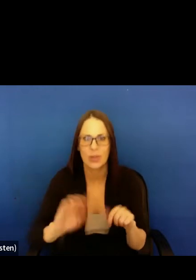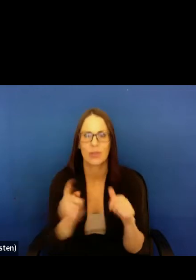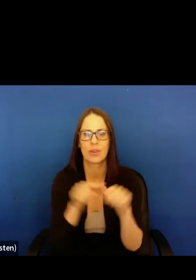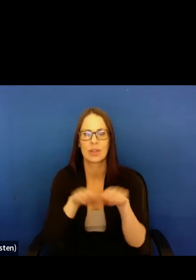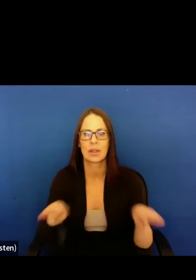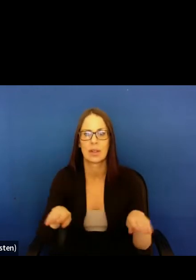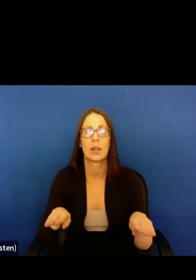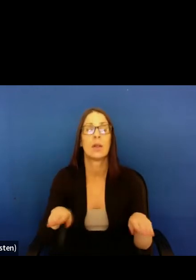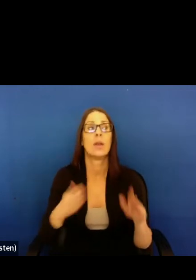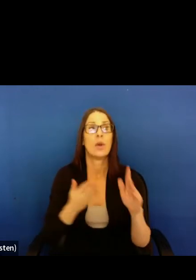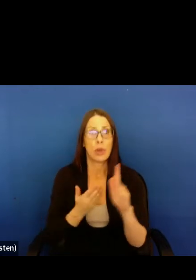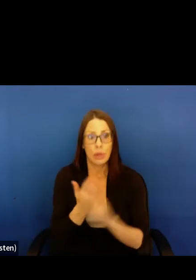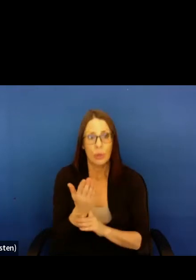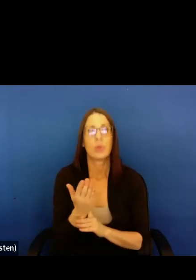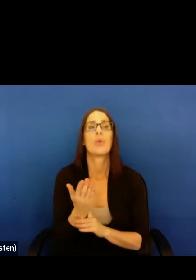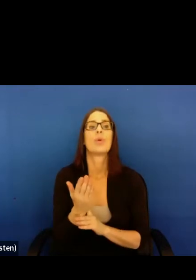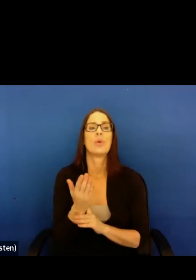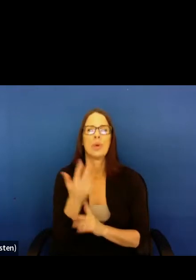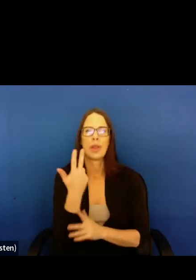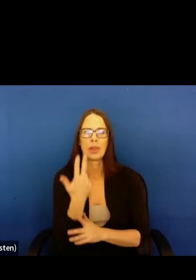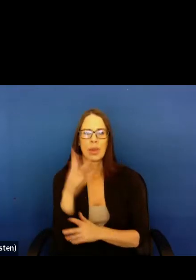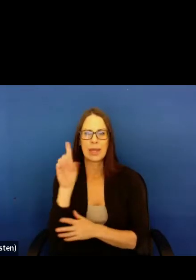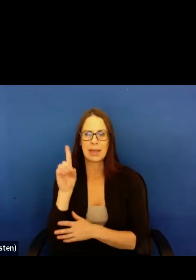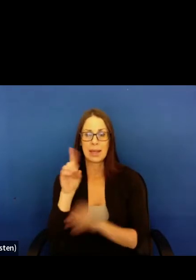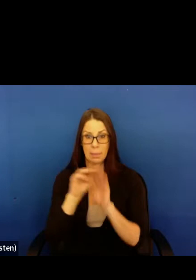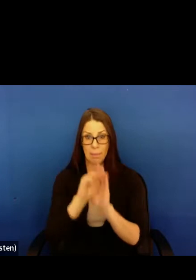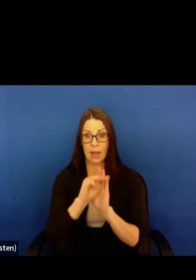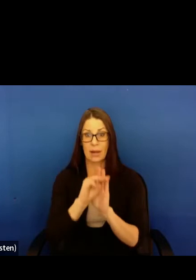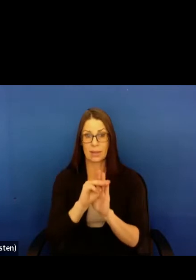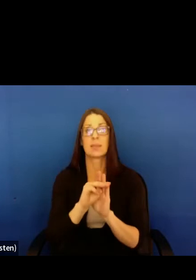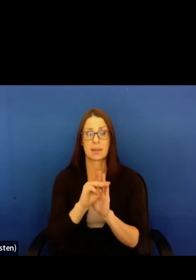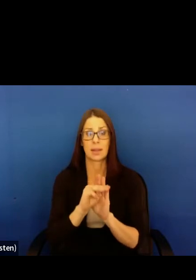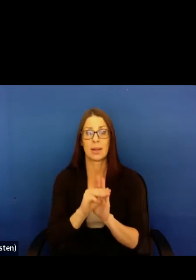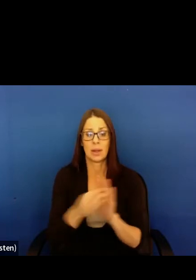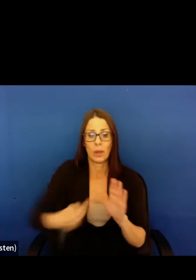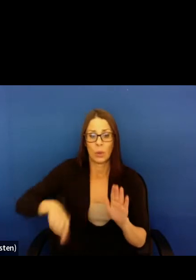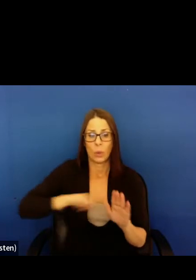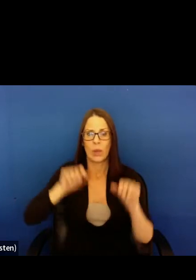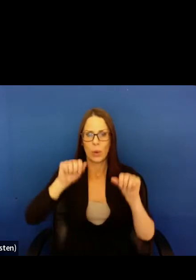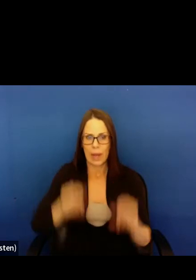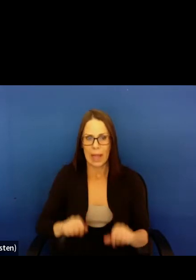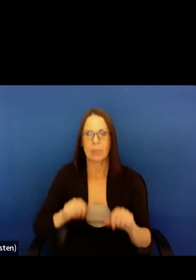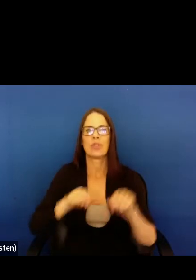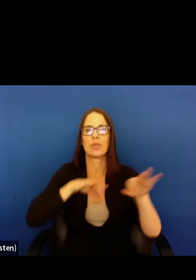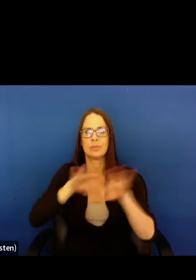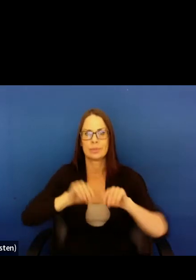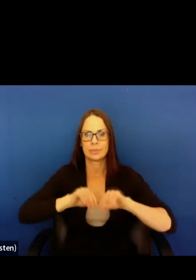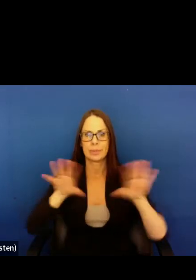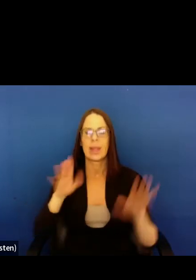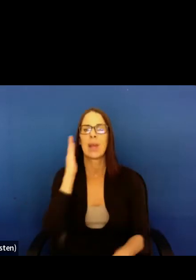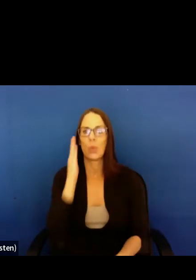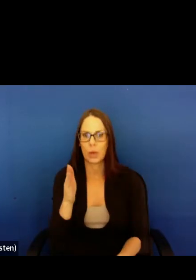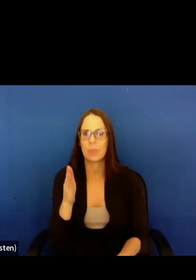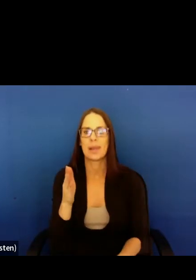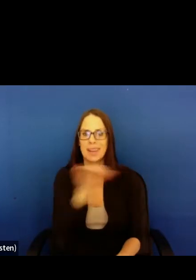of 3D modeling, we were able to articulate that it was going to be a very similar experience. So the